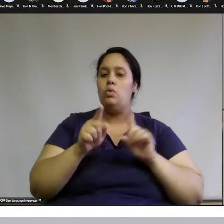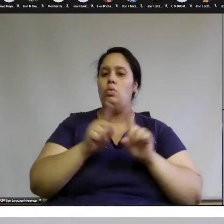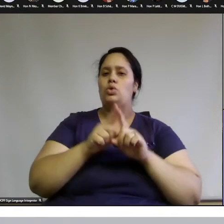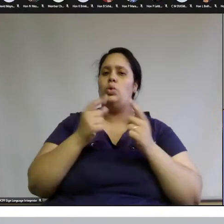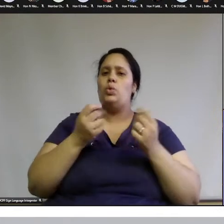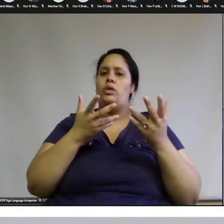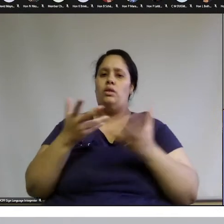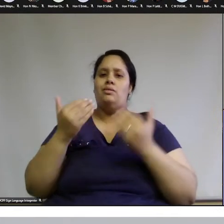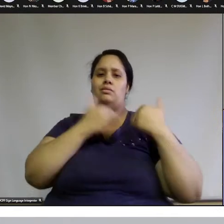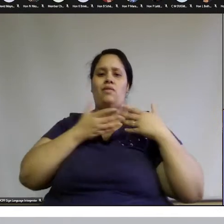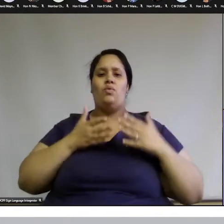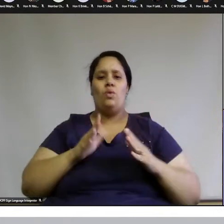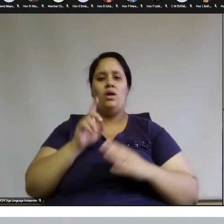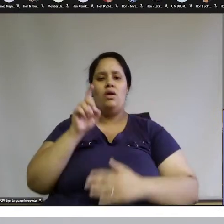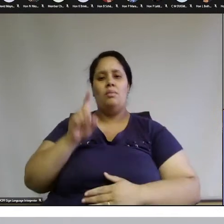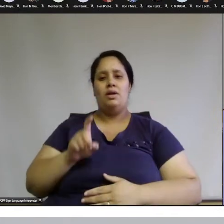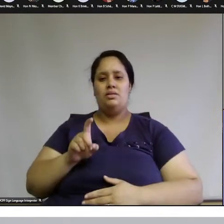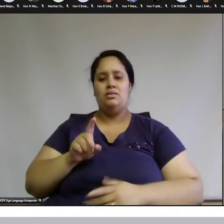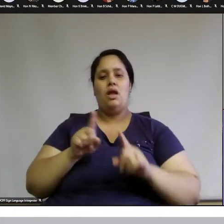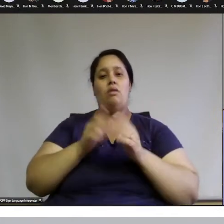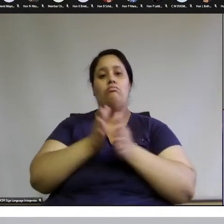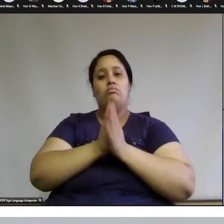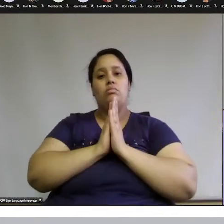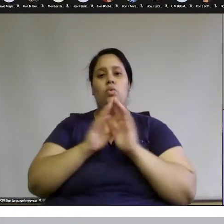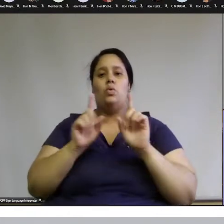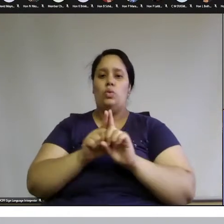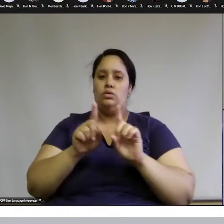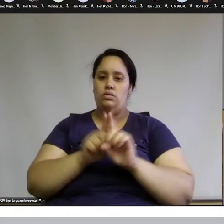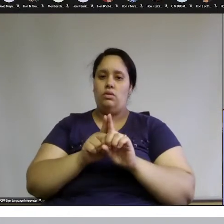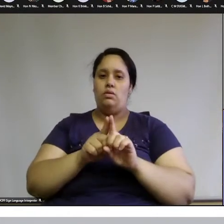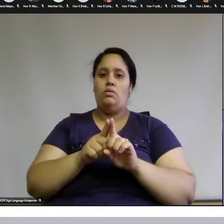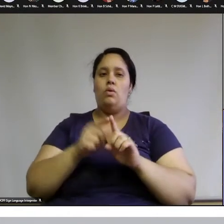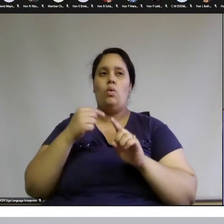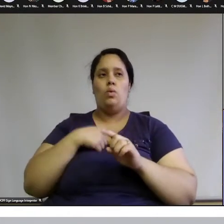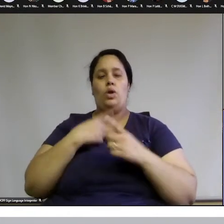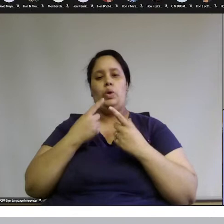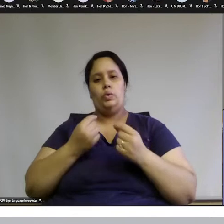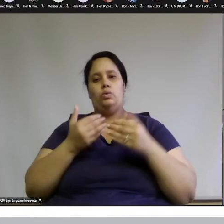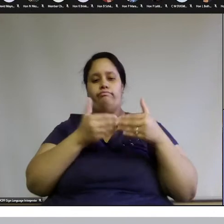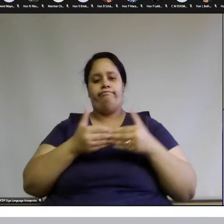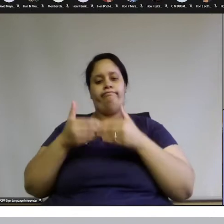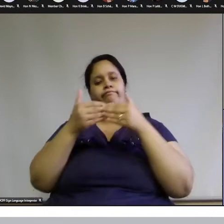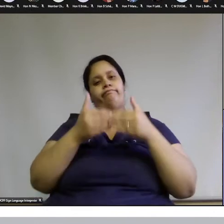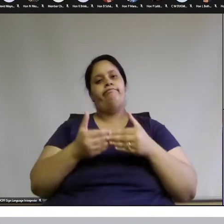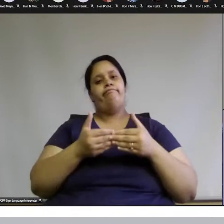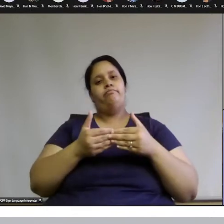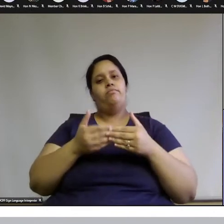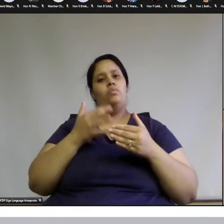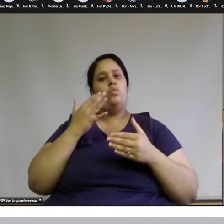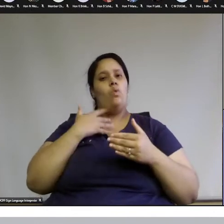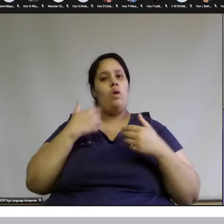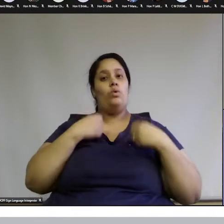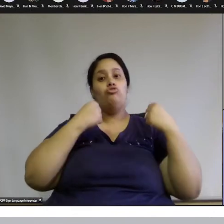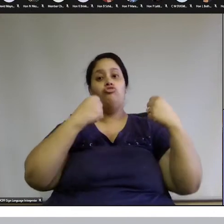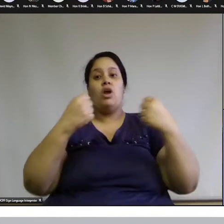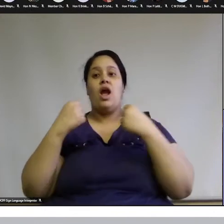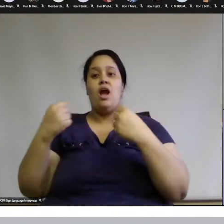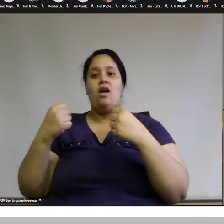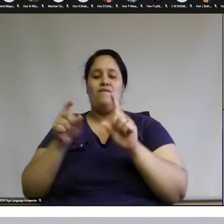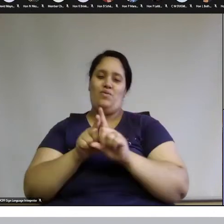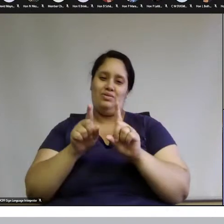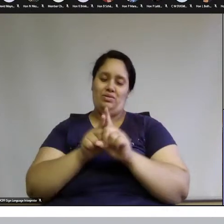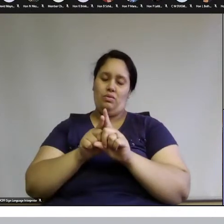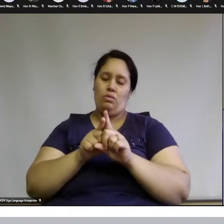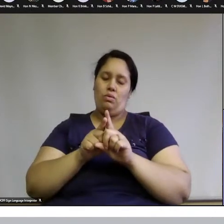so safely, and request that we exercise caution as we drive in the roads. But of course,